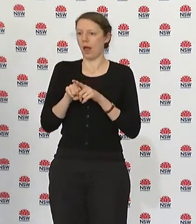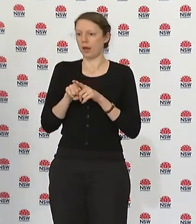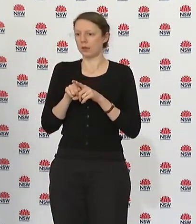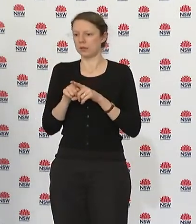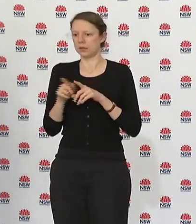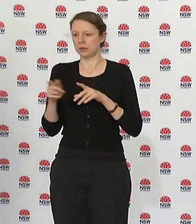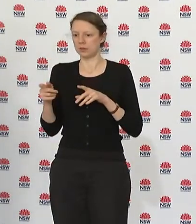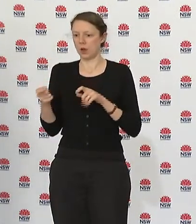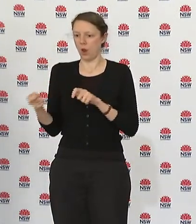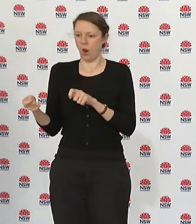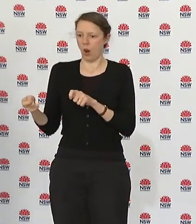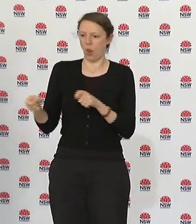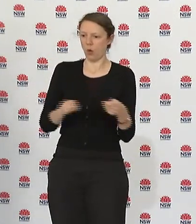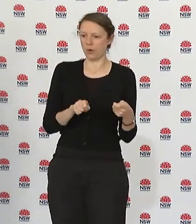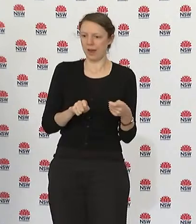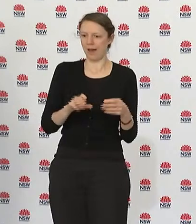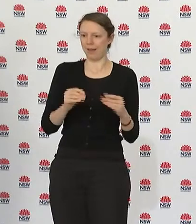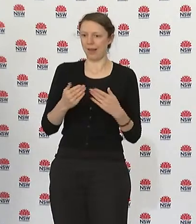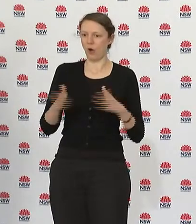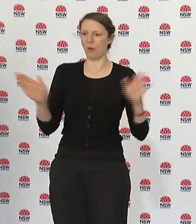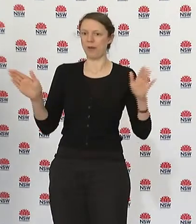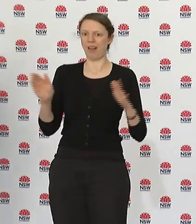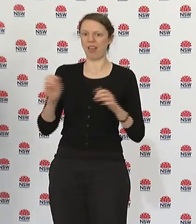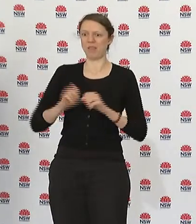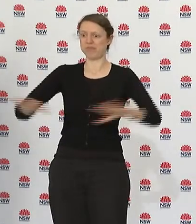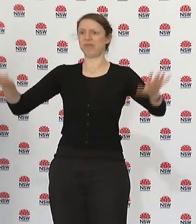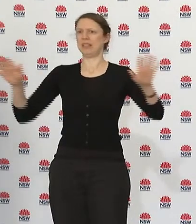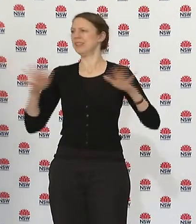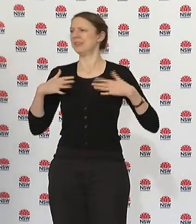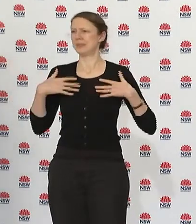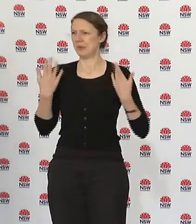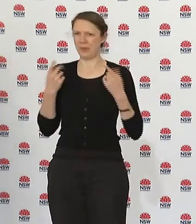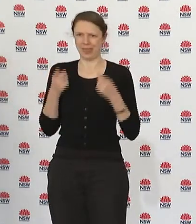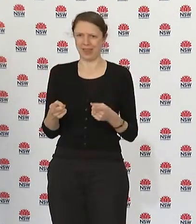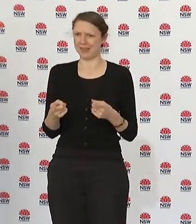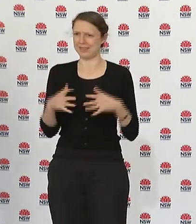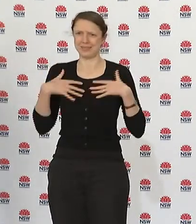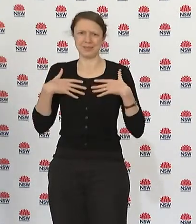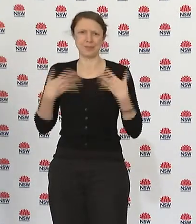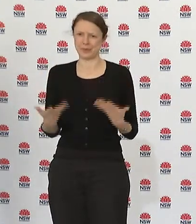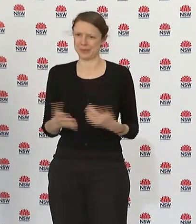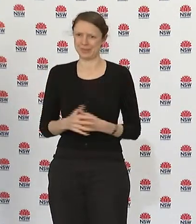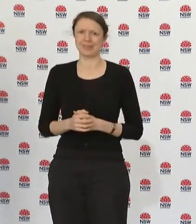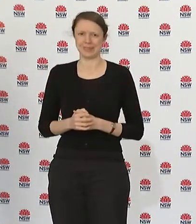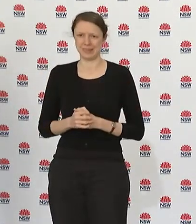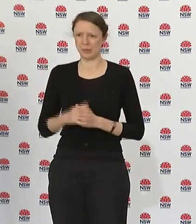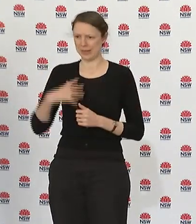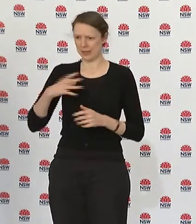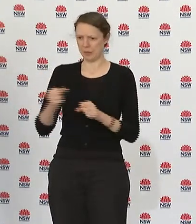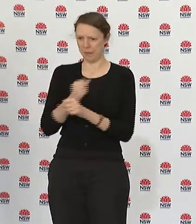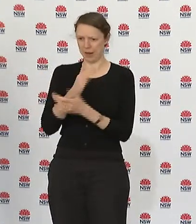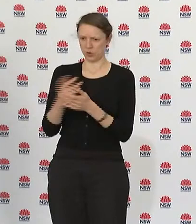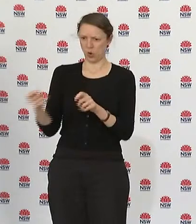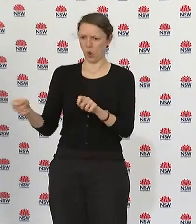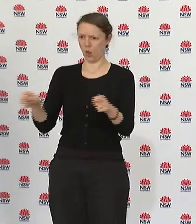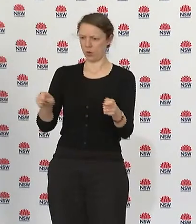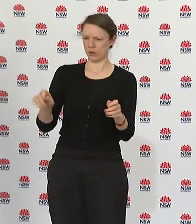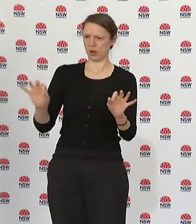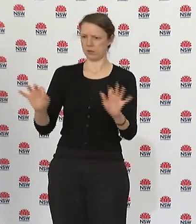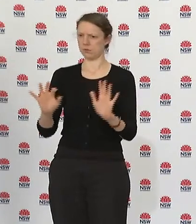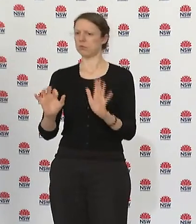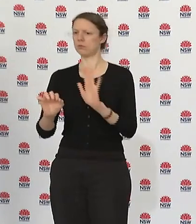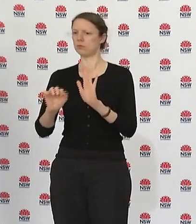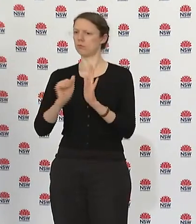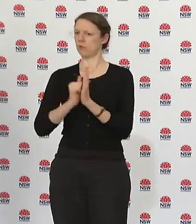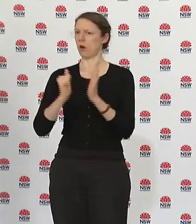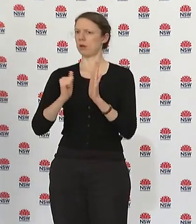We need to make sure that we prevent any setbacks. We also need to make sure that the settings we have in place are reasonable and based